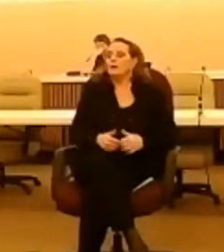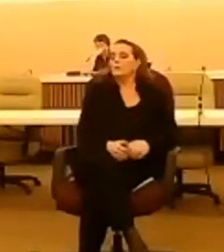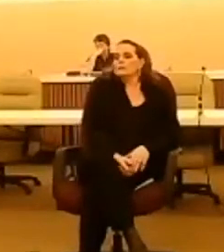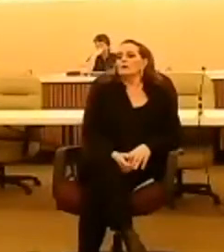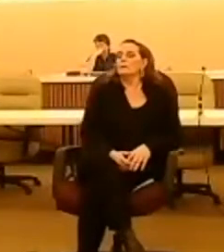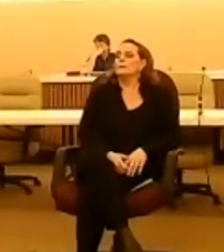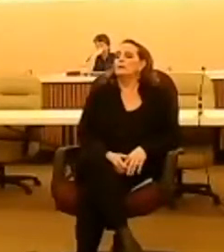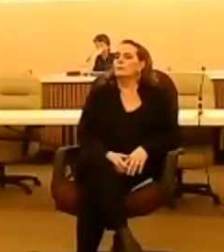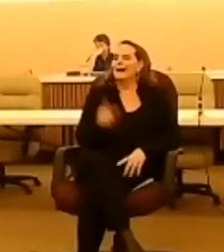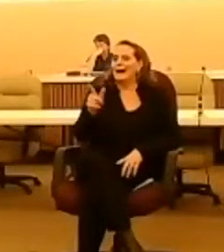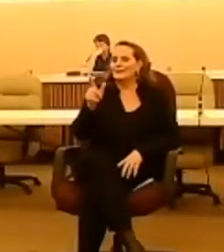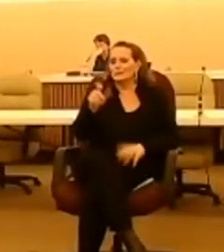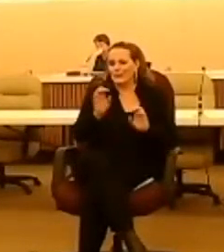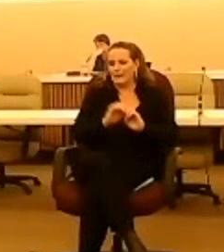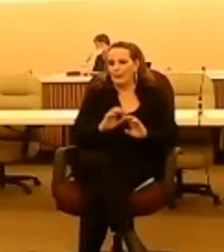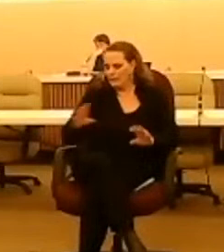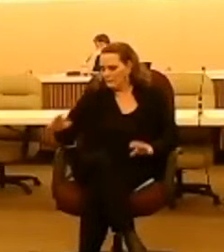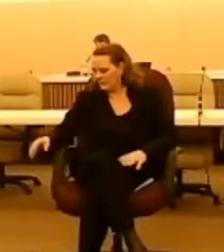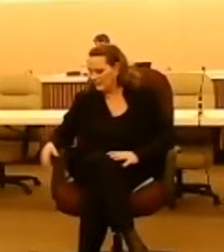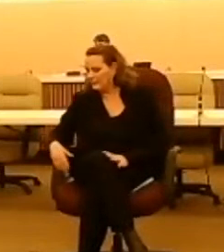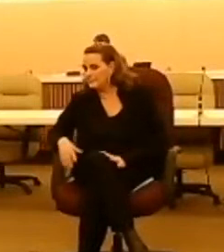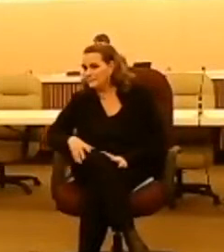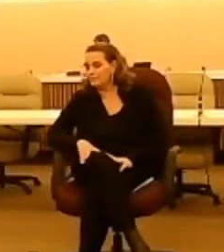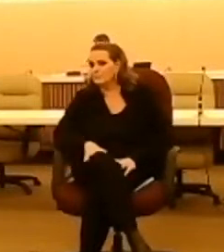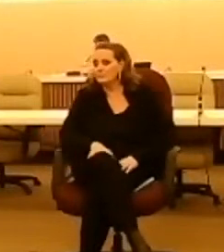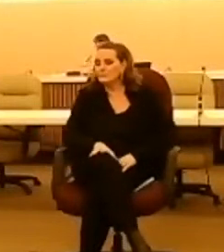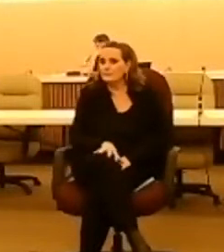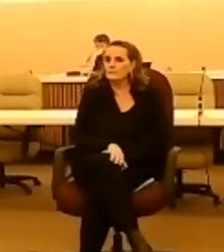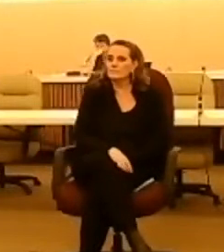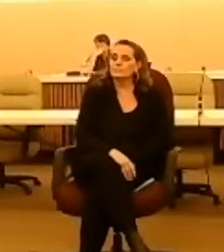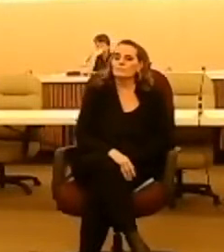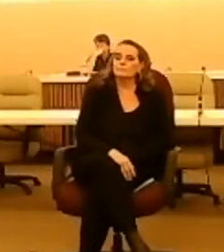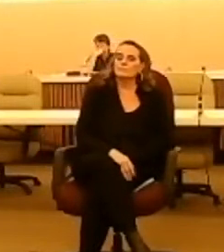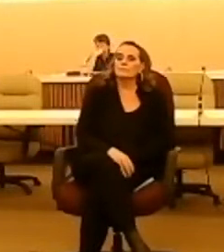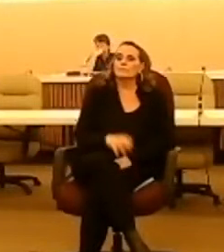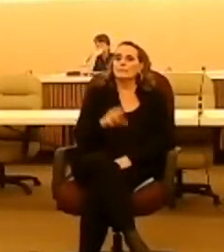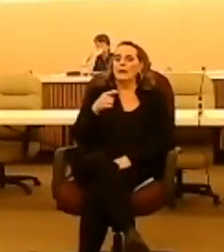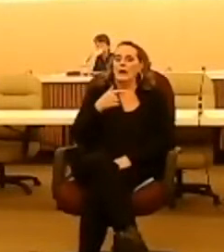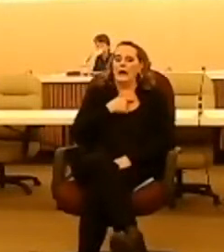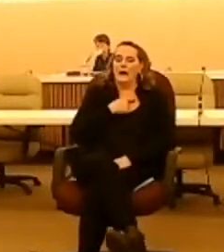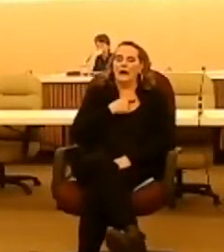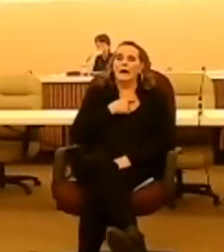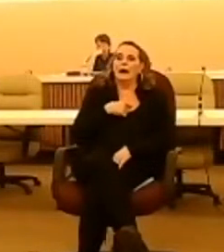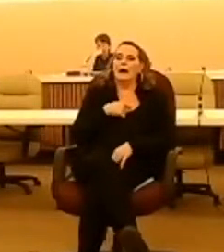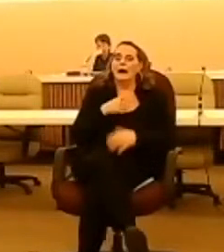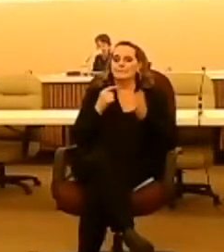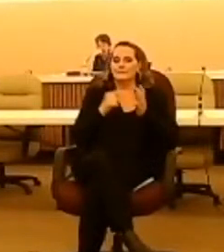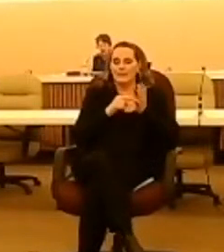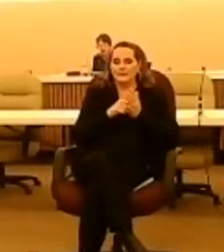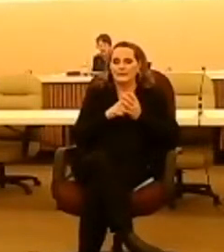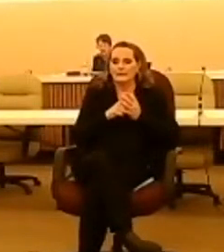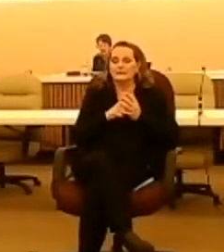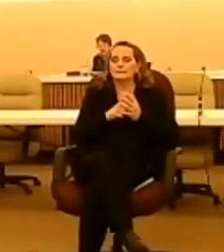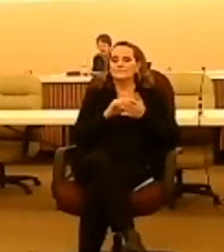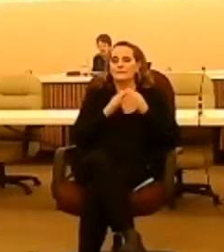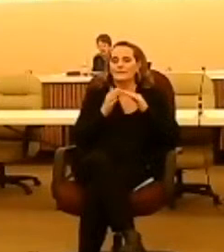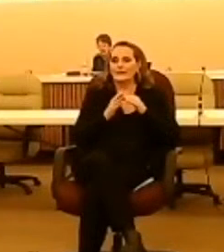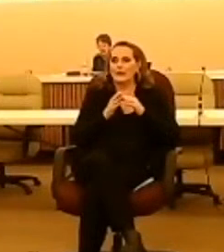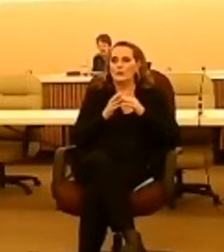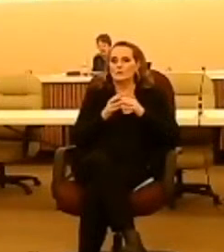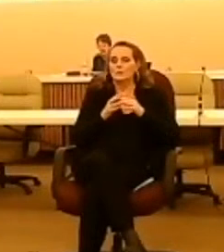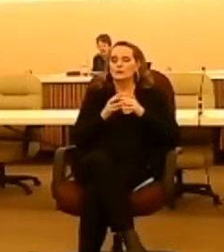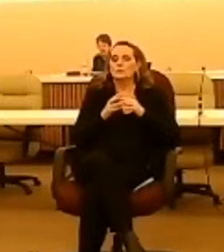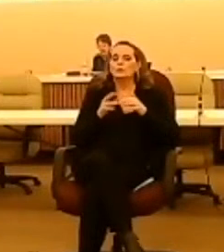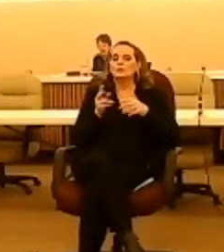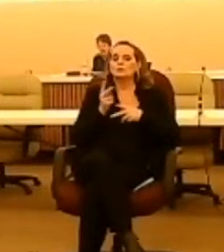Sorry, I just wanted to clarify, excuse me for 1 second. Yes. Thank you. Hi, Craig Eckert, Deputy Town Supervisor. Just wanted to clarify on the planning board, what we discussed wasn't